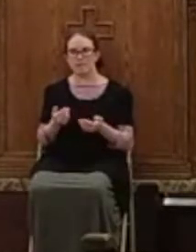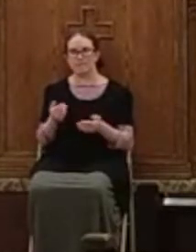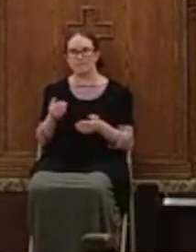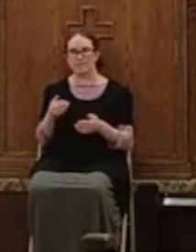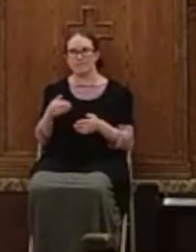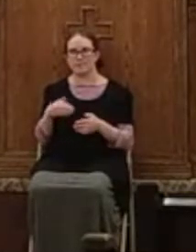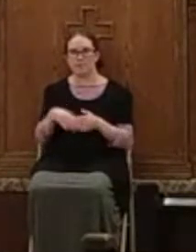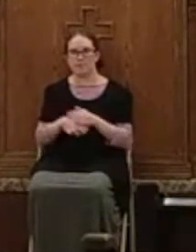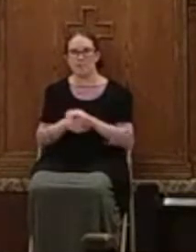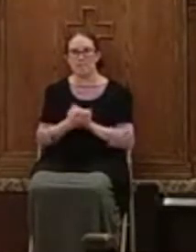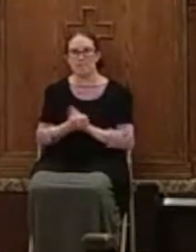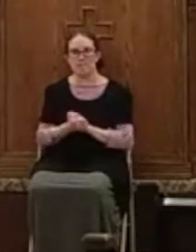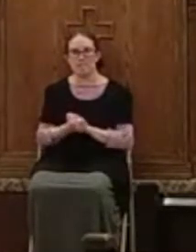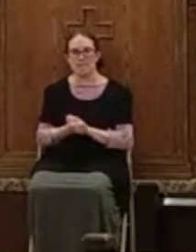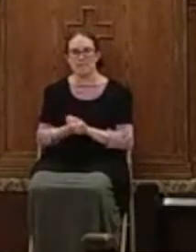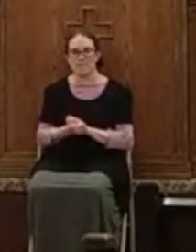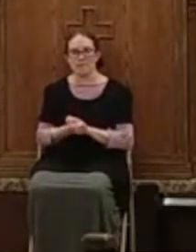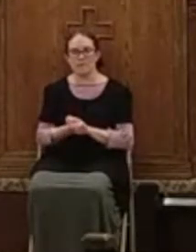How do you get there?